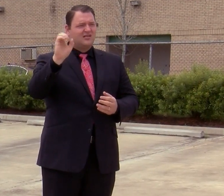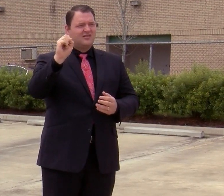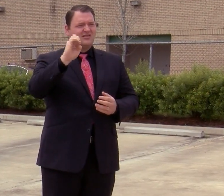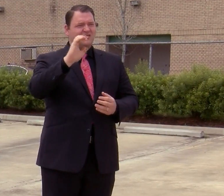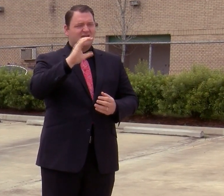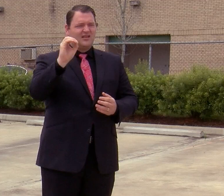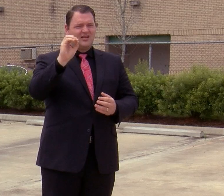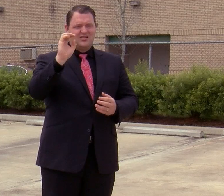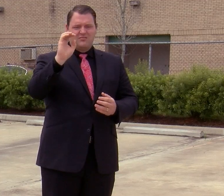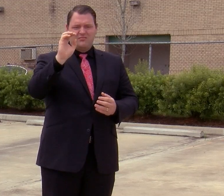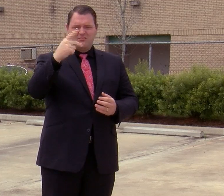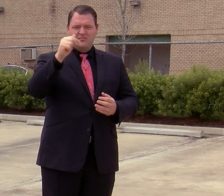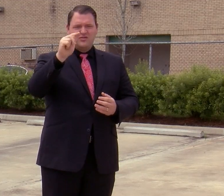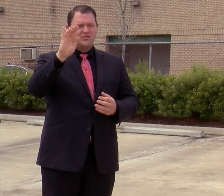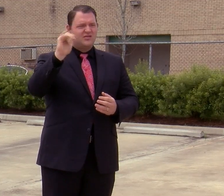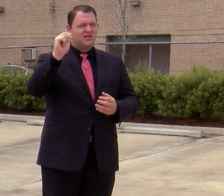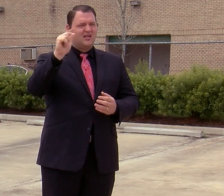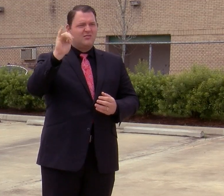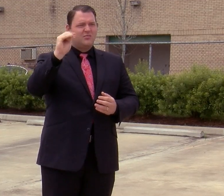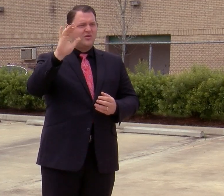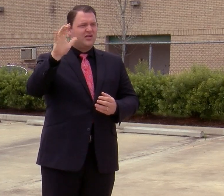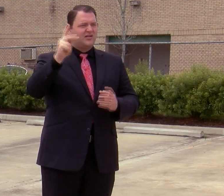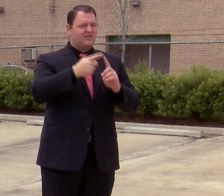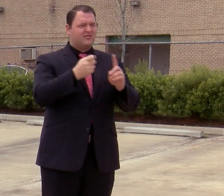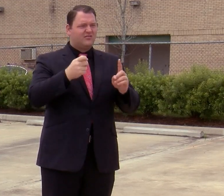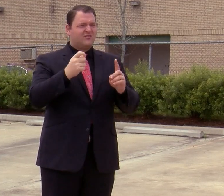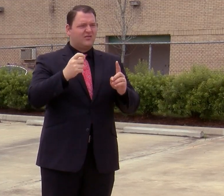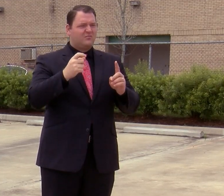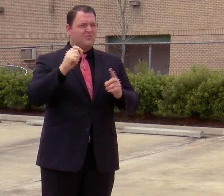the incident commanders with the Department of Public Health. Where are they?